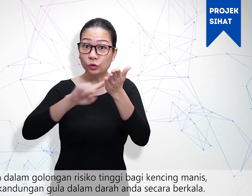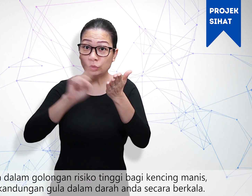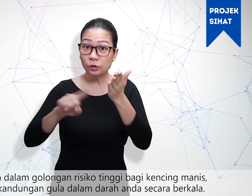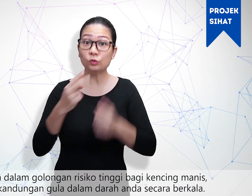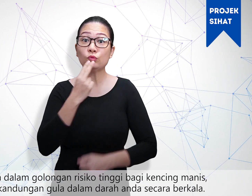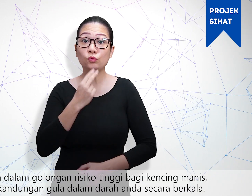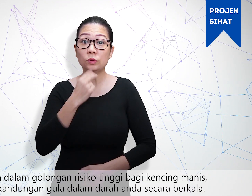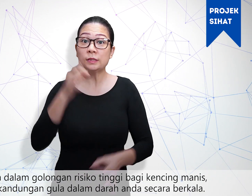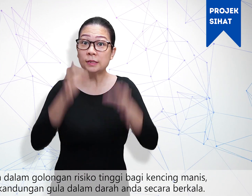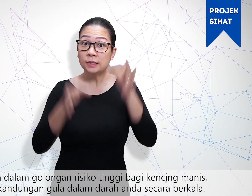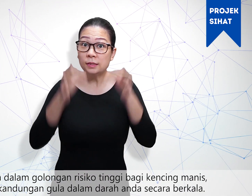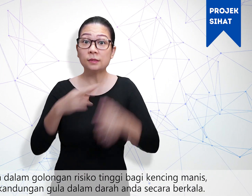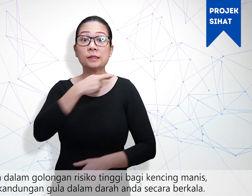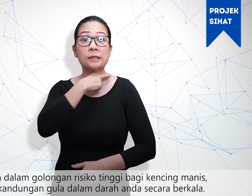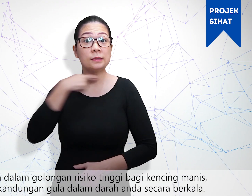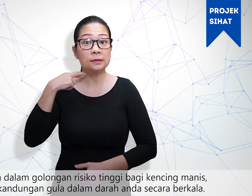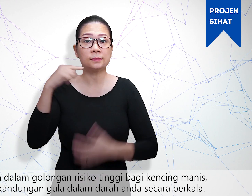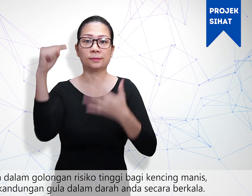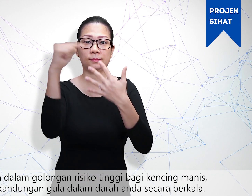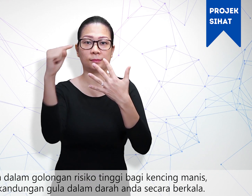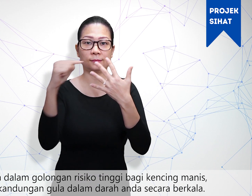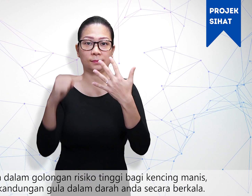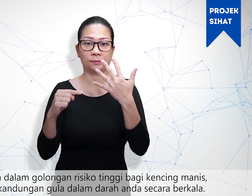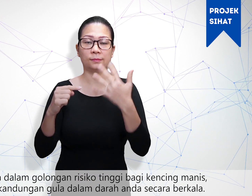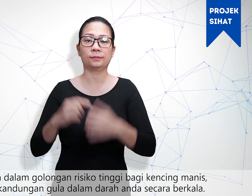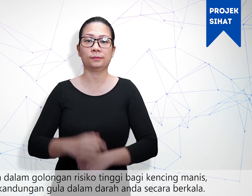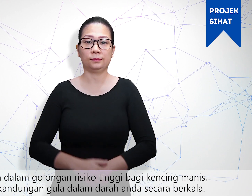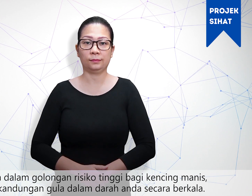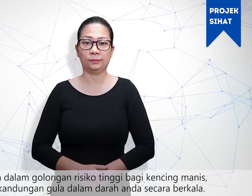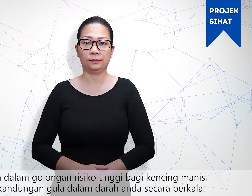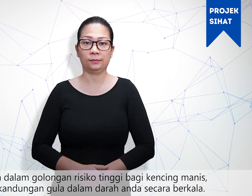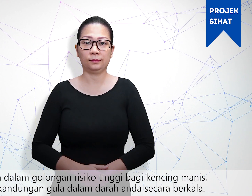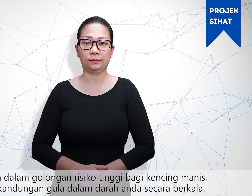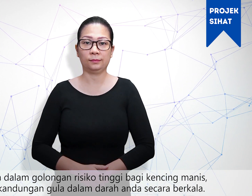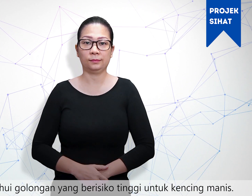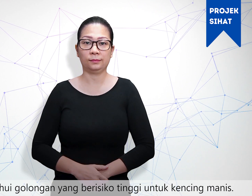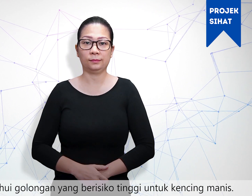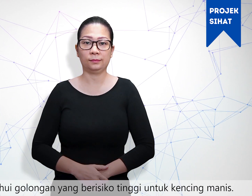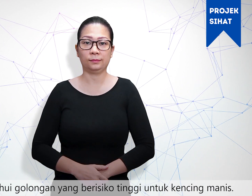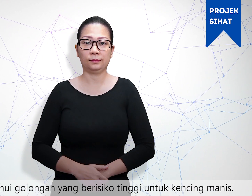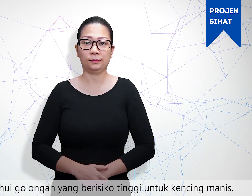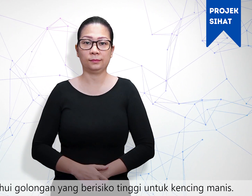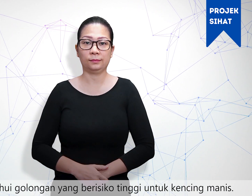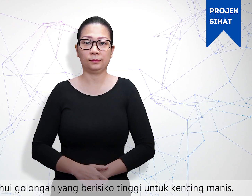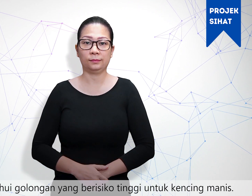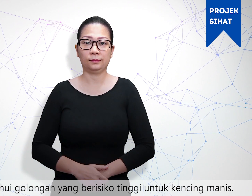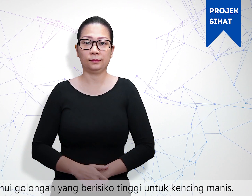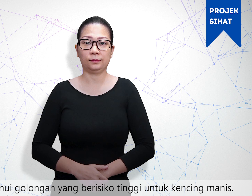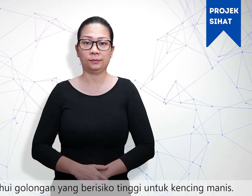Check your glucose if you have risk factors. Catch diabetes early. Let's find out what these